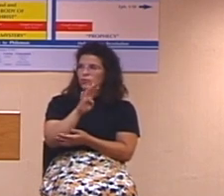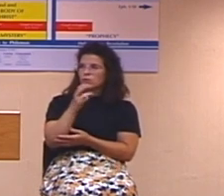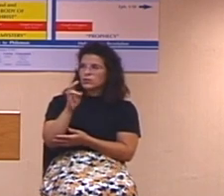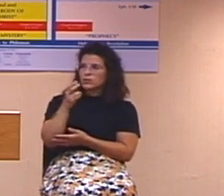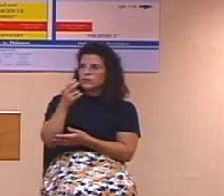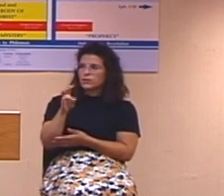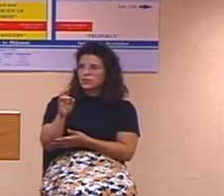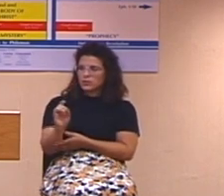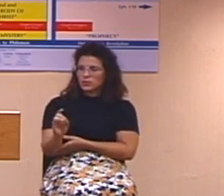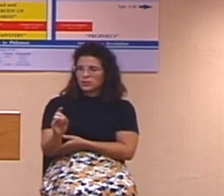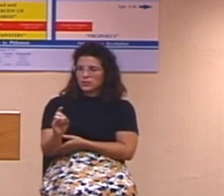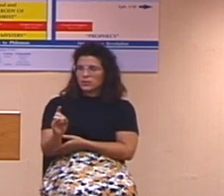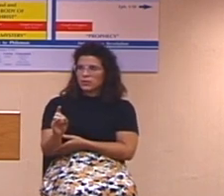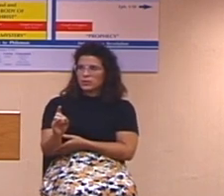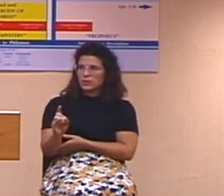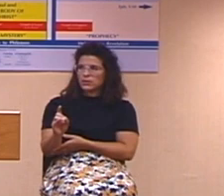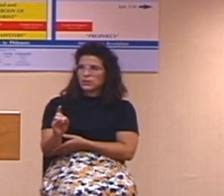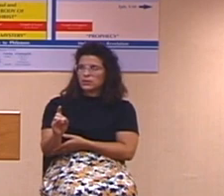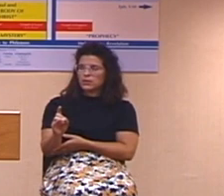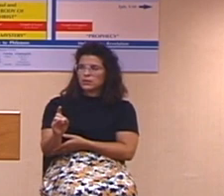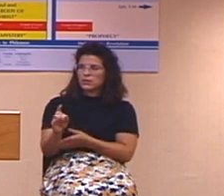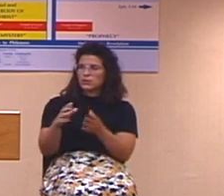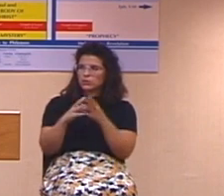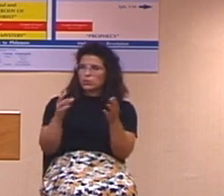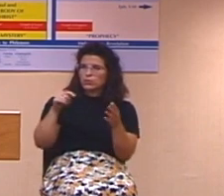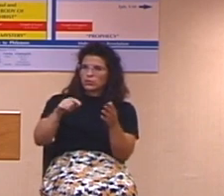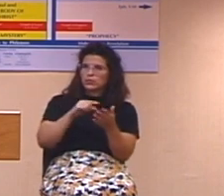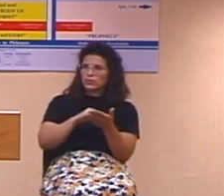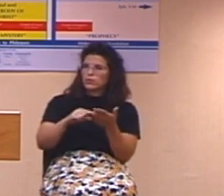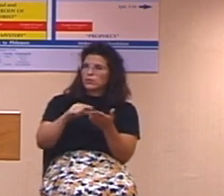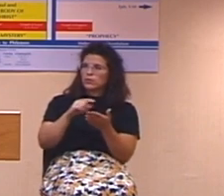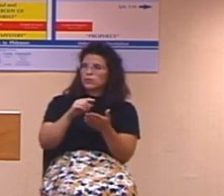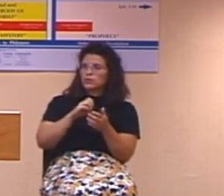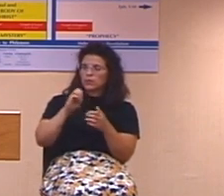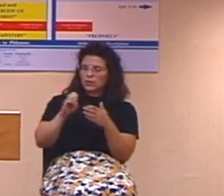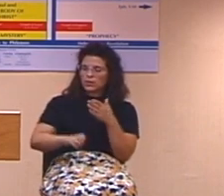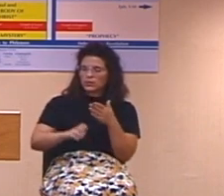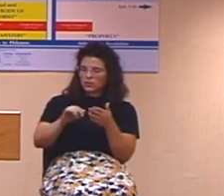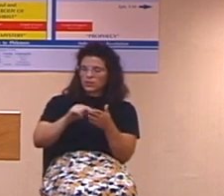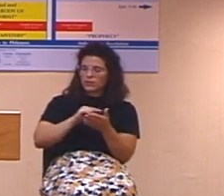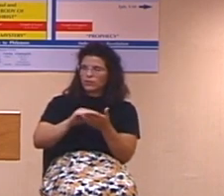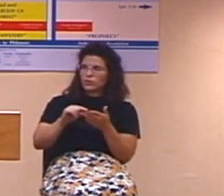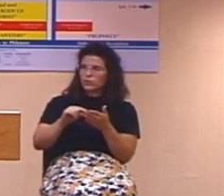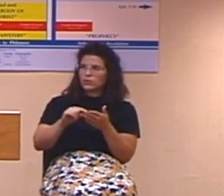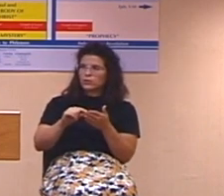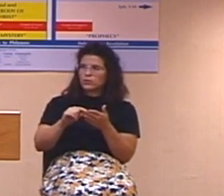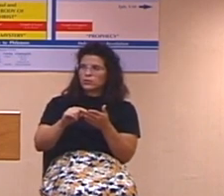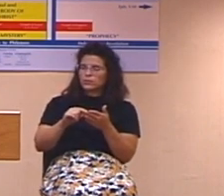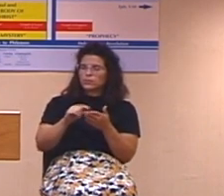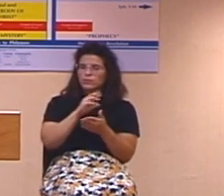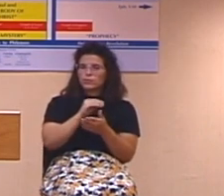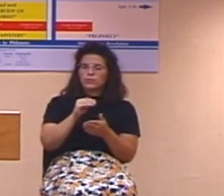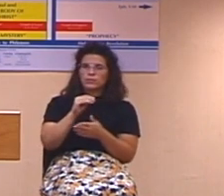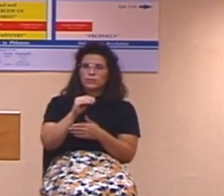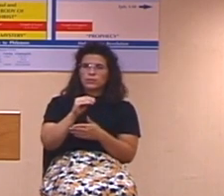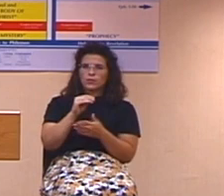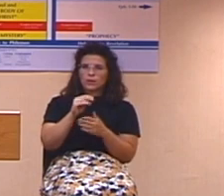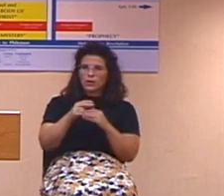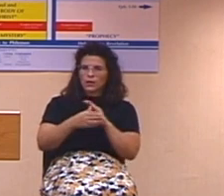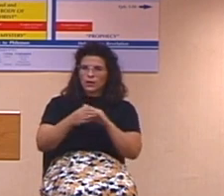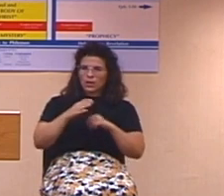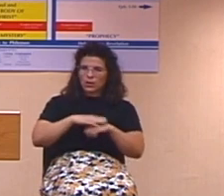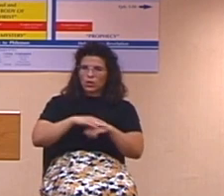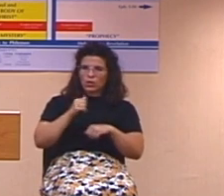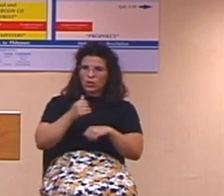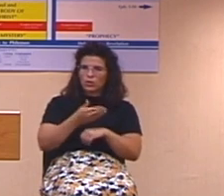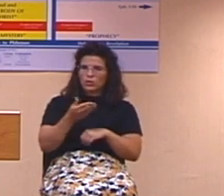like 4:17d. There's so much in this verse. But look at the end of that verse. And calleth those things which